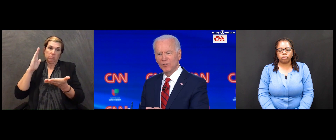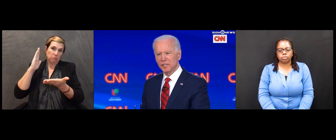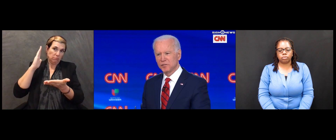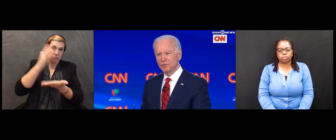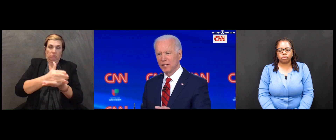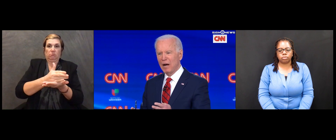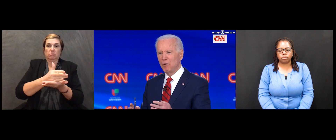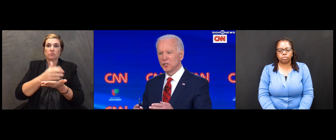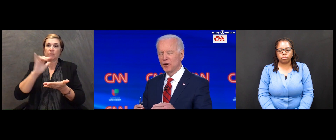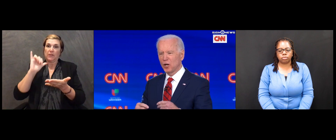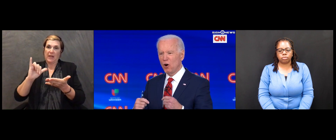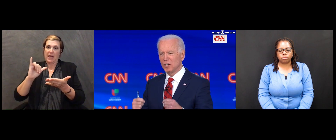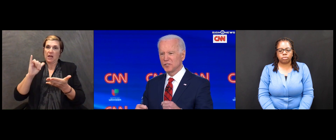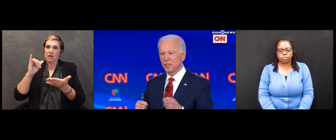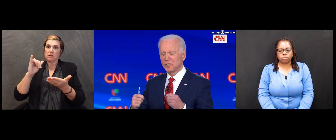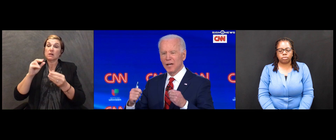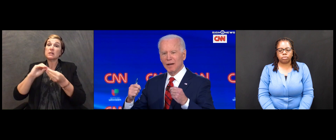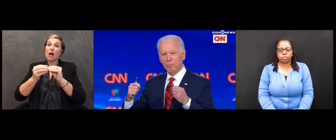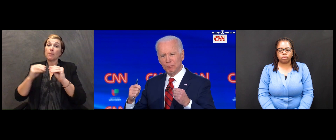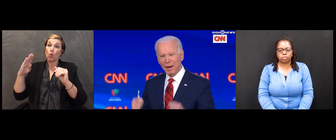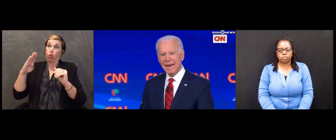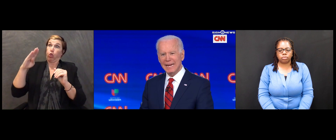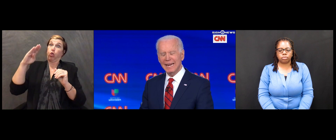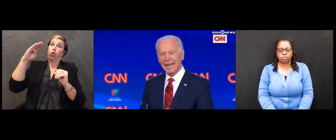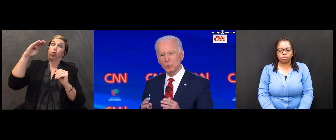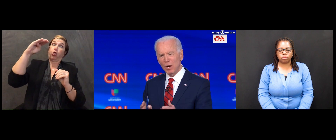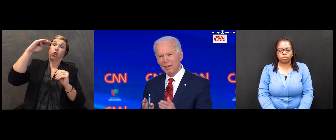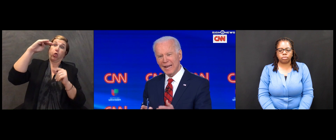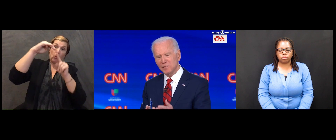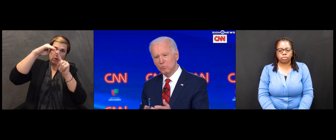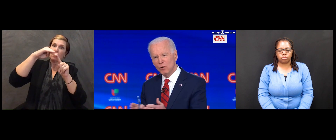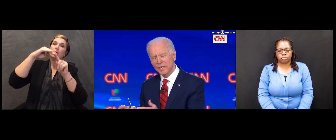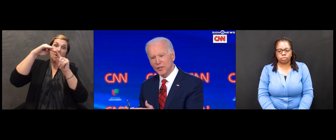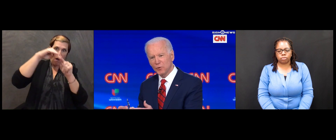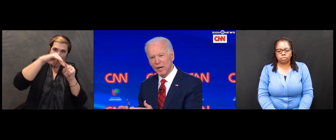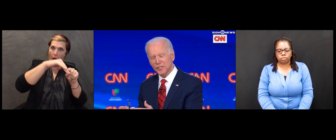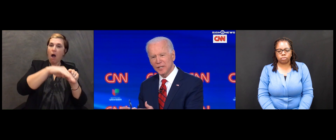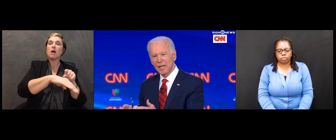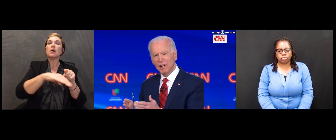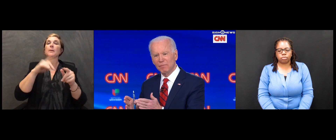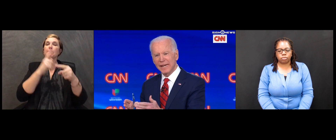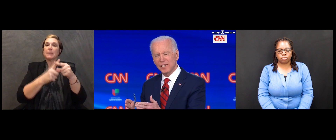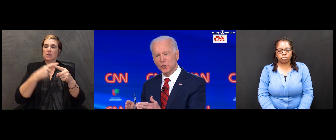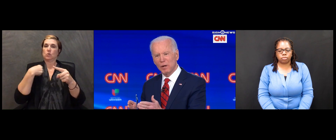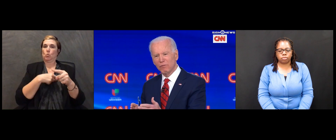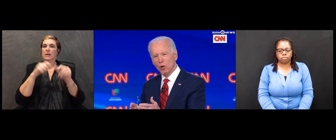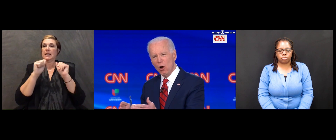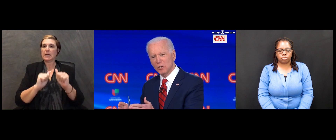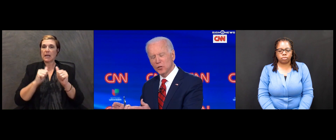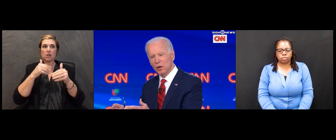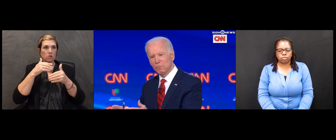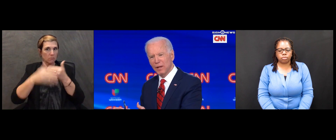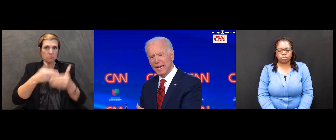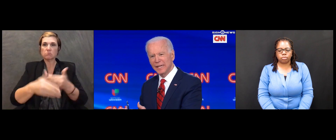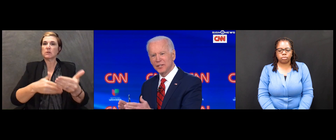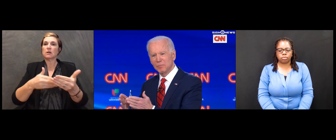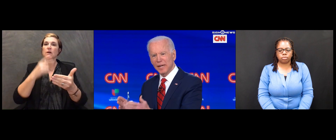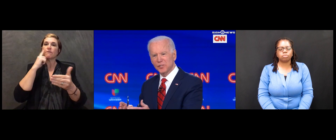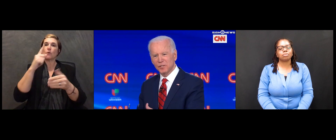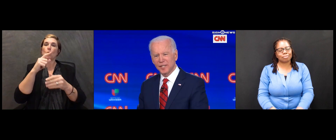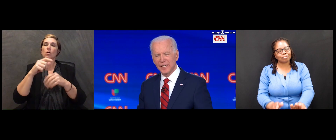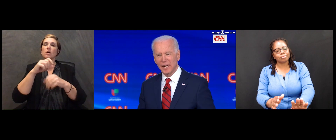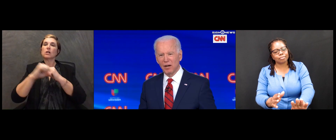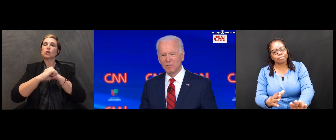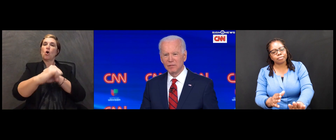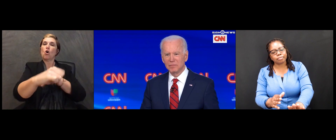of this, how it's going to cause such pain, as well as moving in the direction of making sure we have long-term plans. Thank you, Mr.